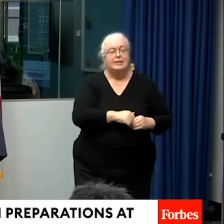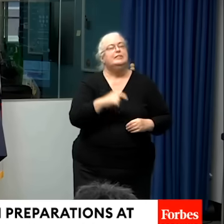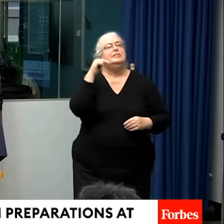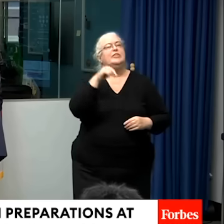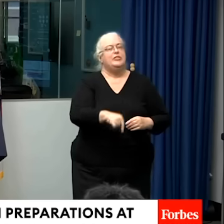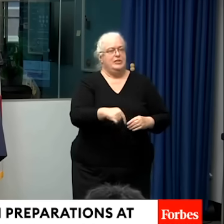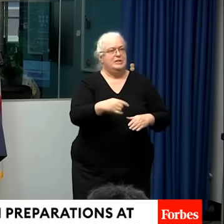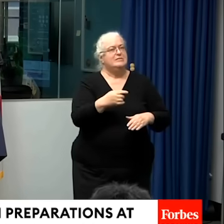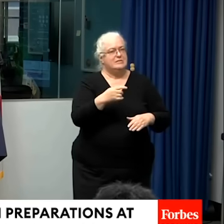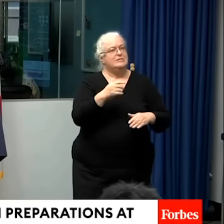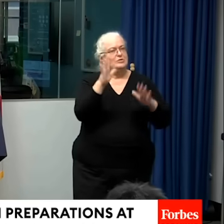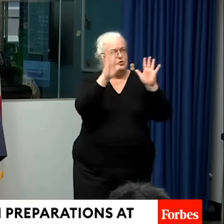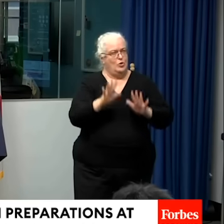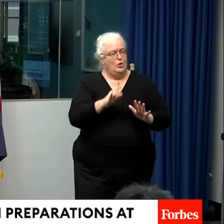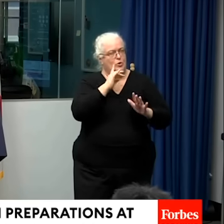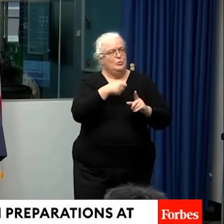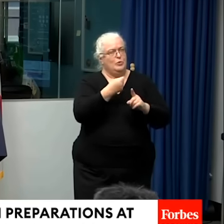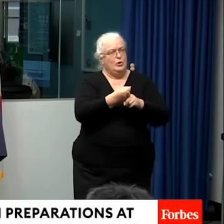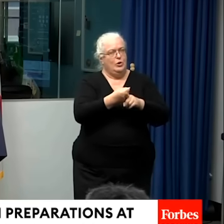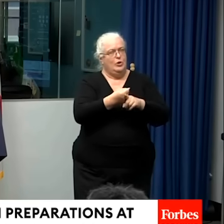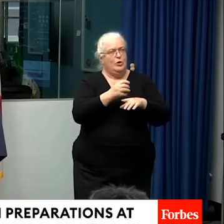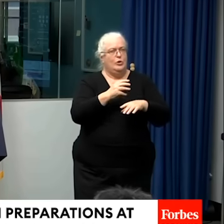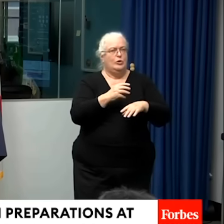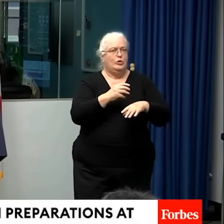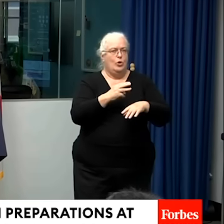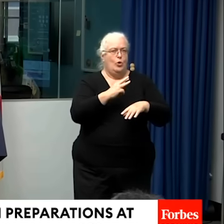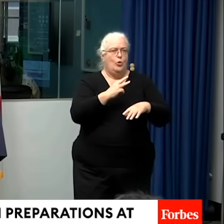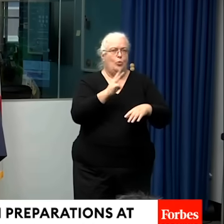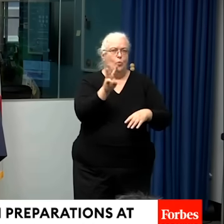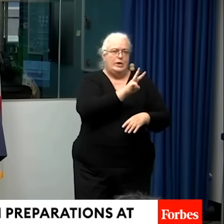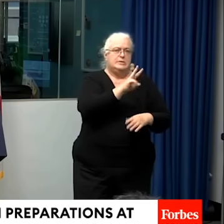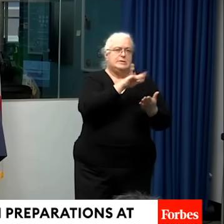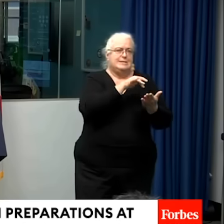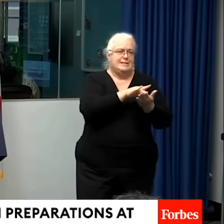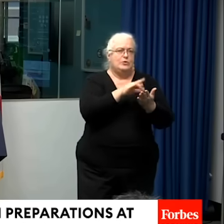of storms will reach the west central coast of Florida this afternoon,